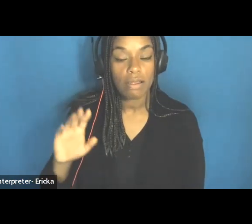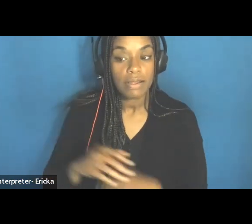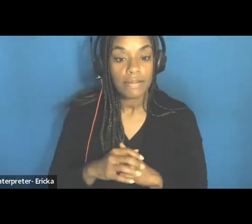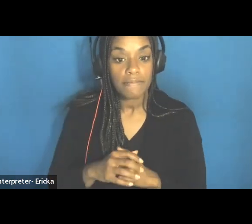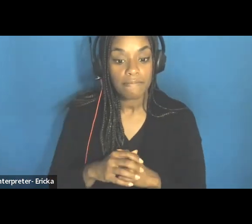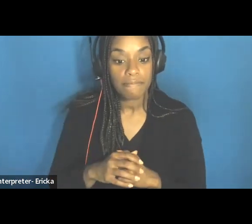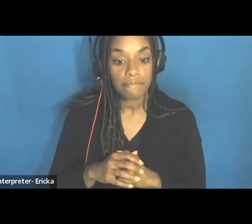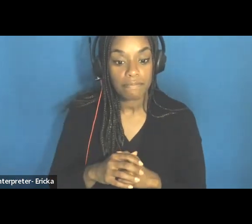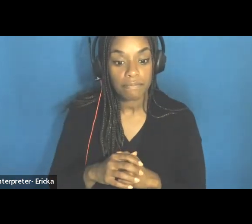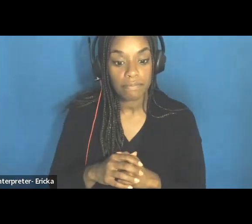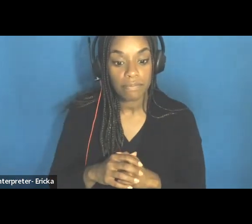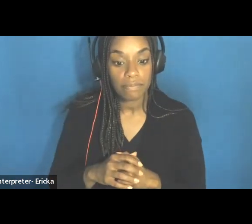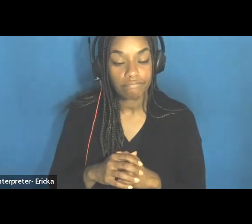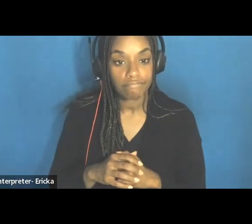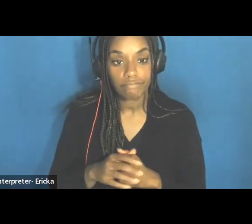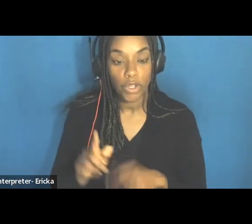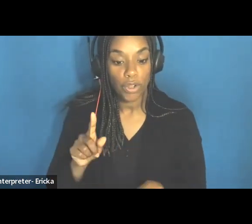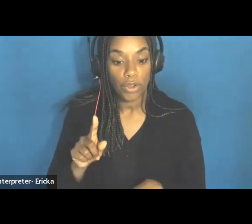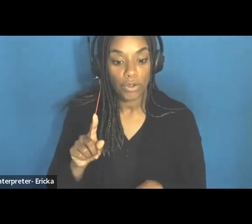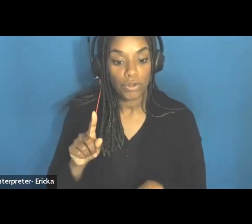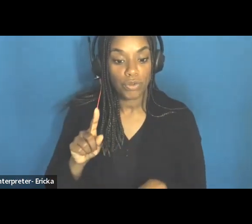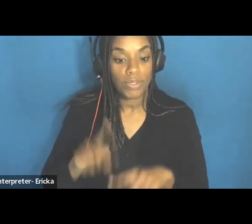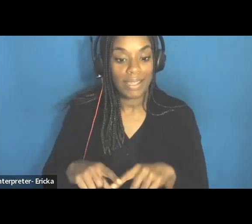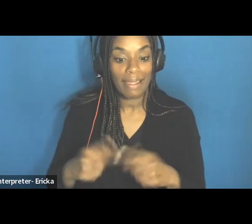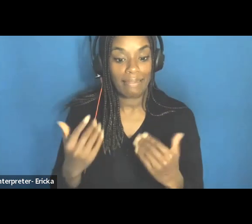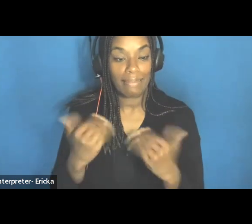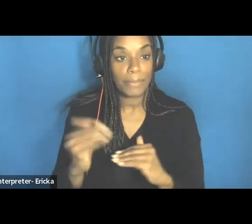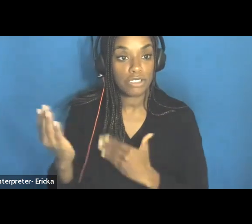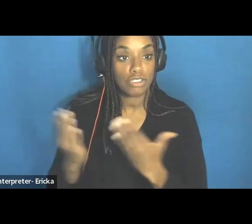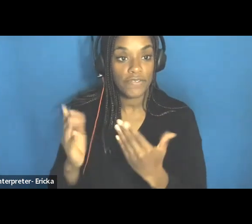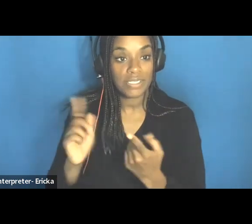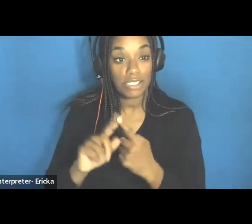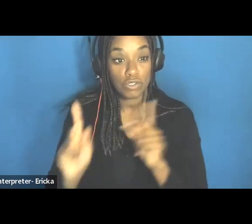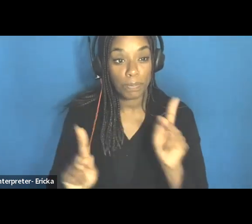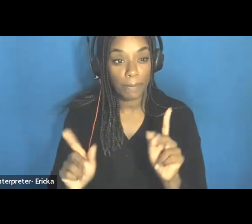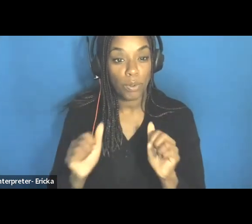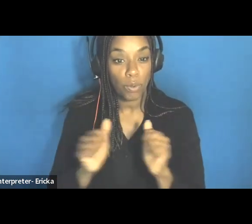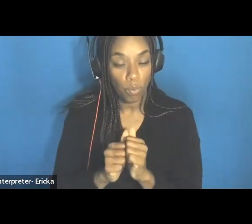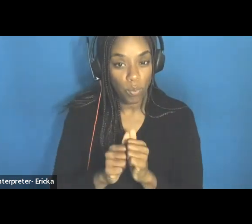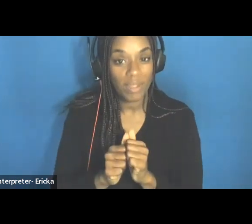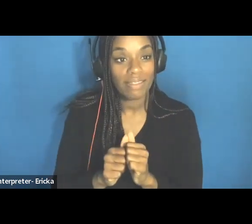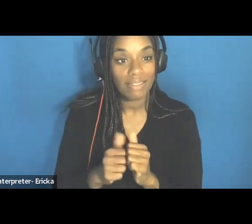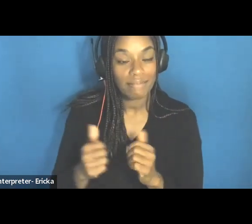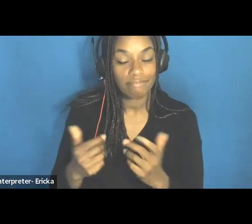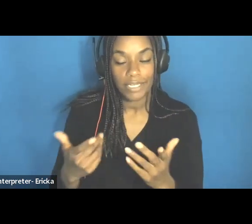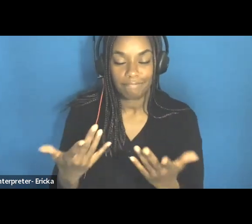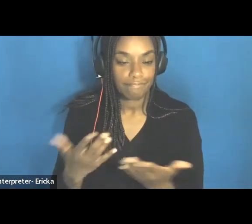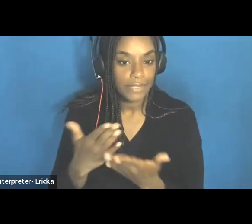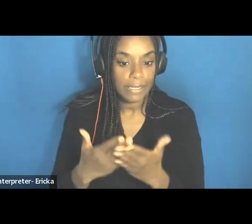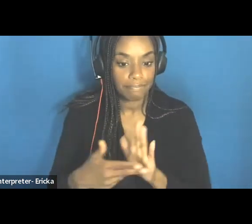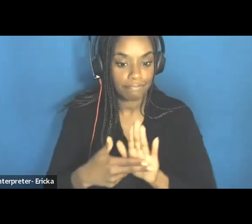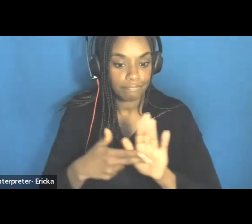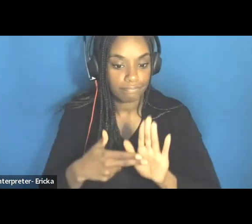limiting services to people with pre-existing conditions. When I was 17 in 2001 and survived